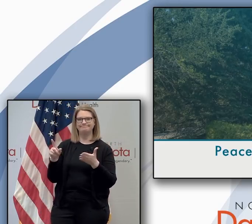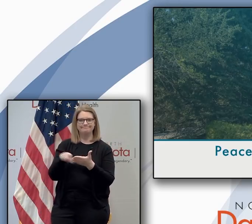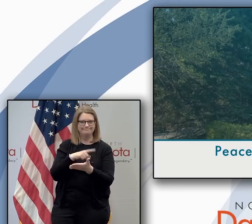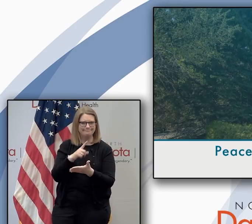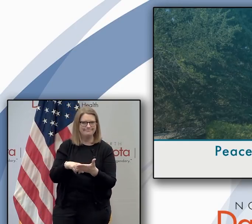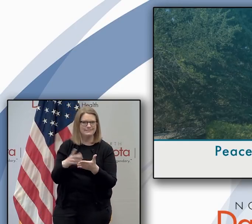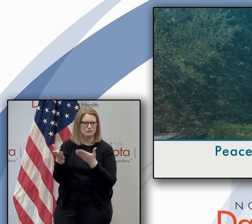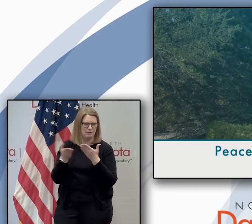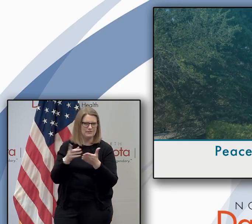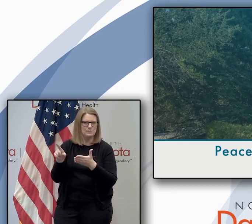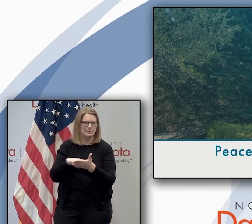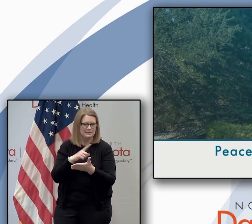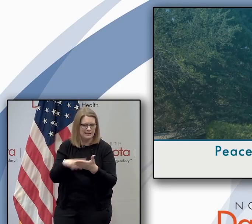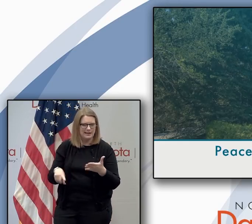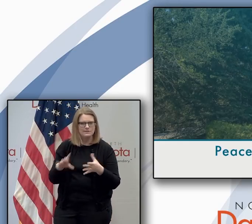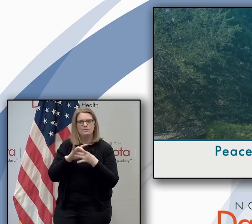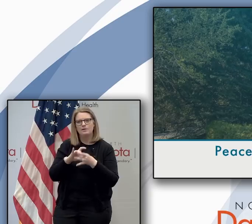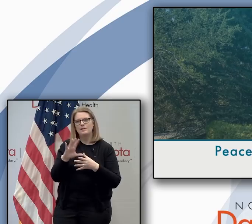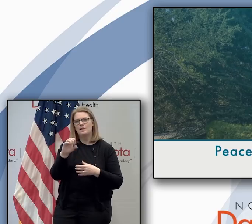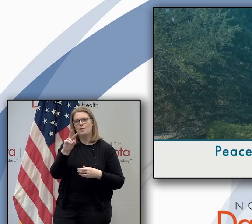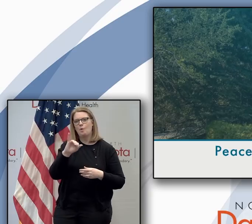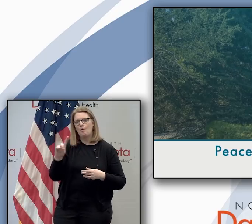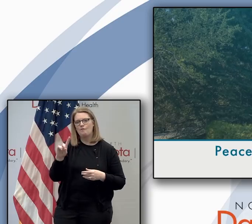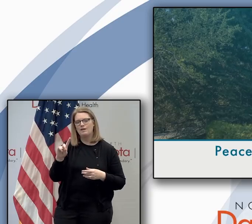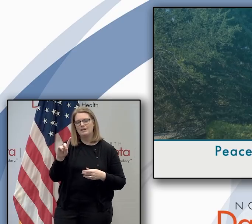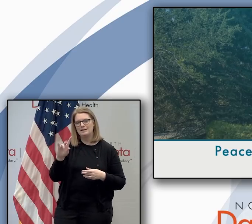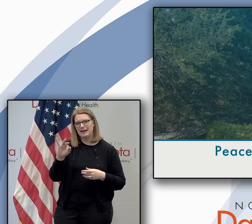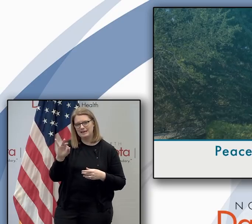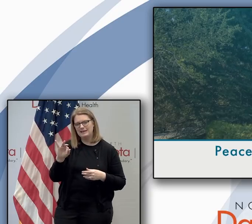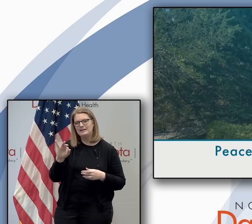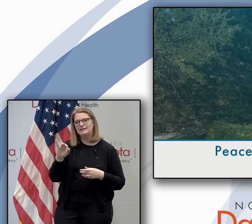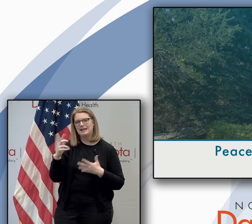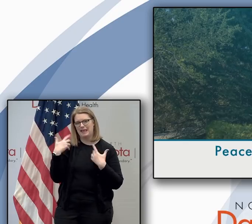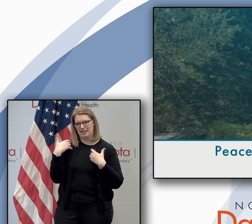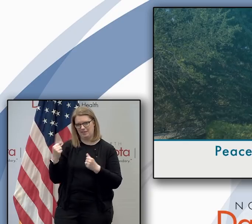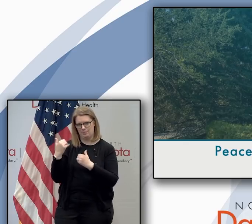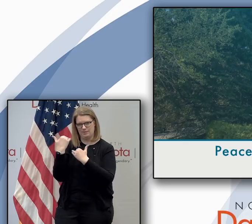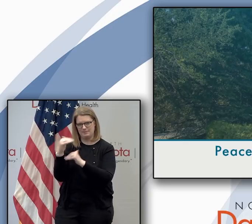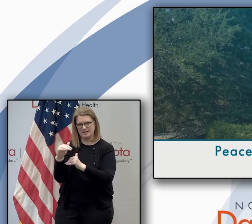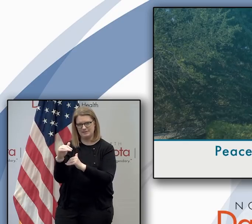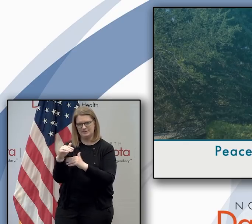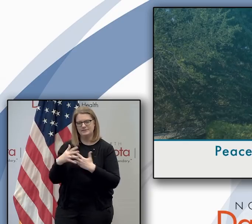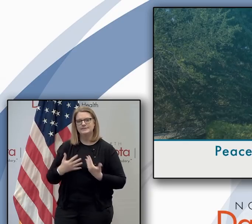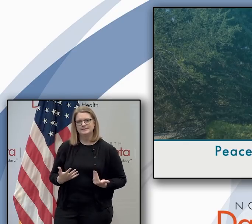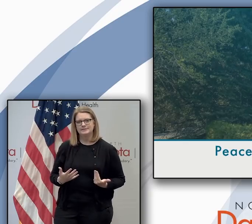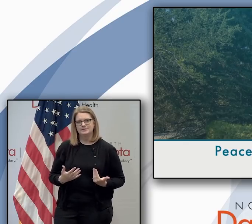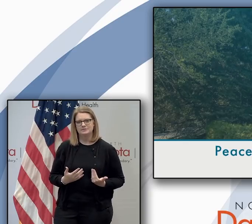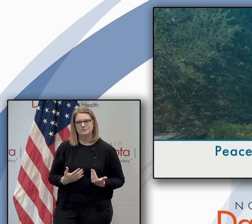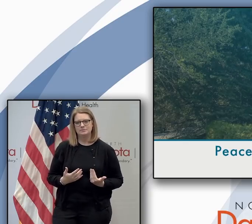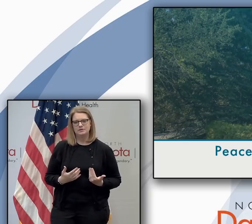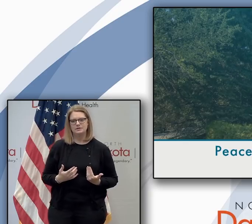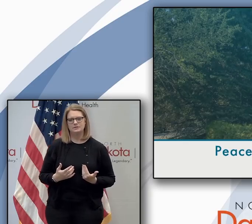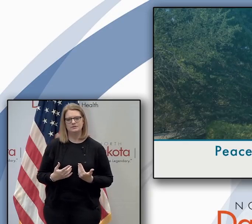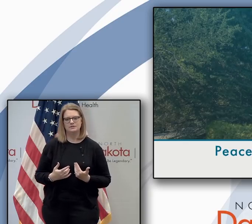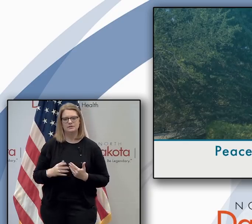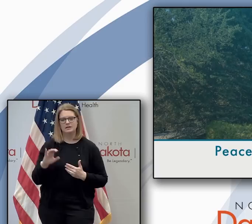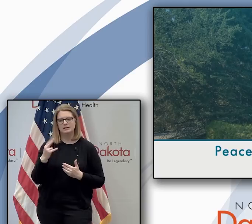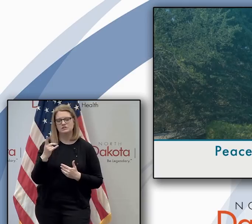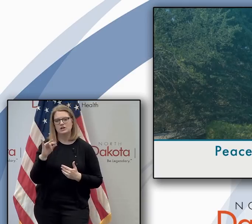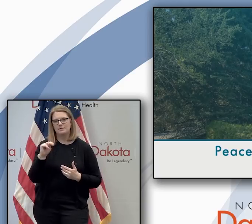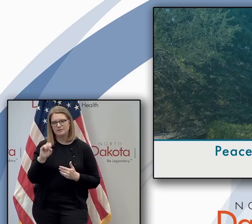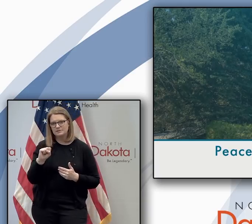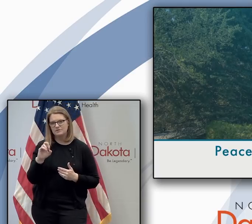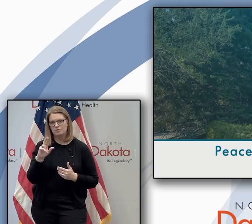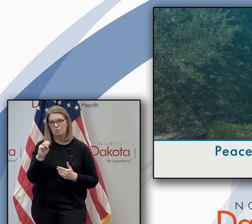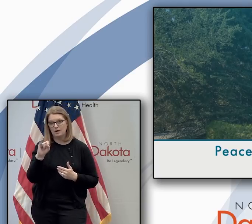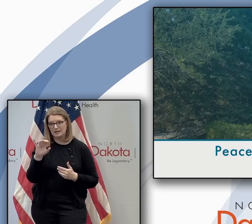current COVID-19 health restrictions, but our state has fallen. We're honored today as chaplains from the crisis